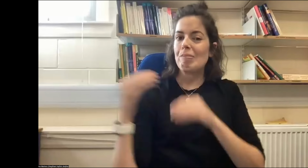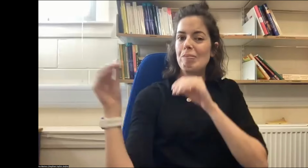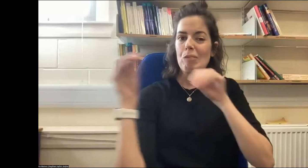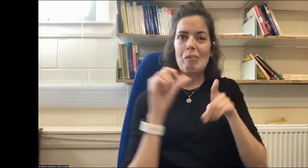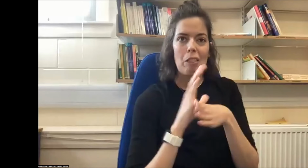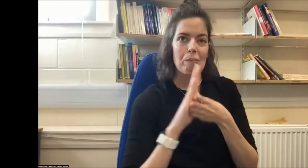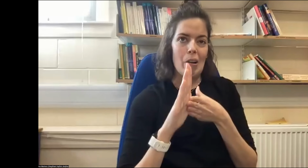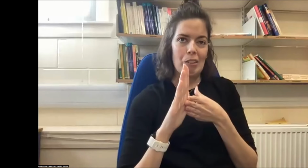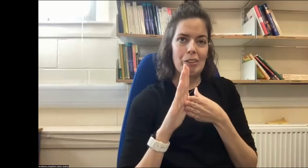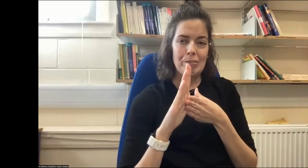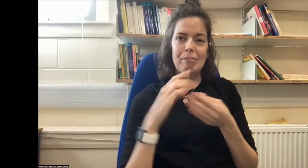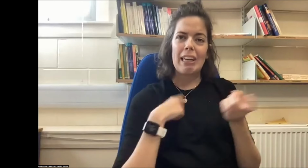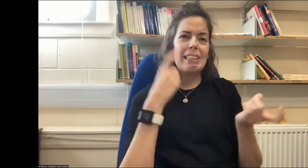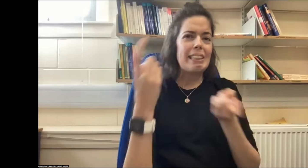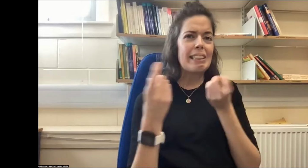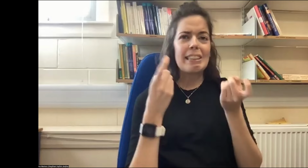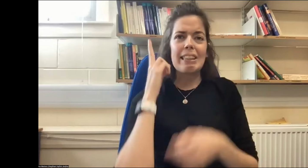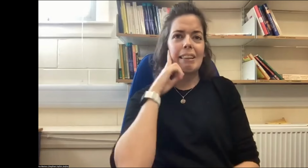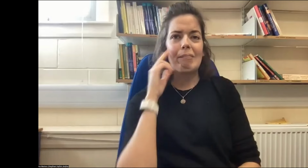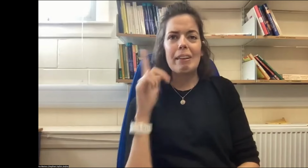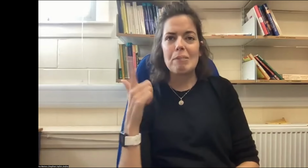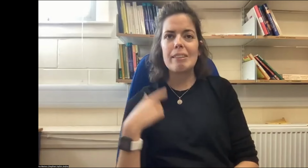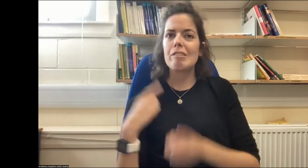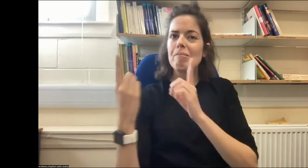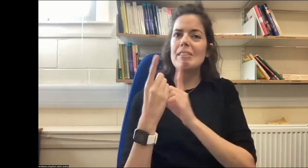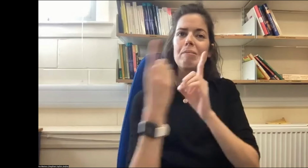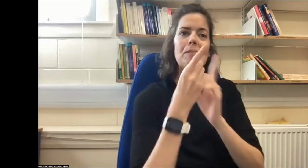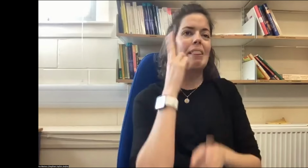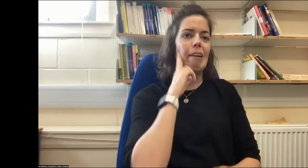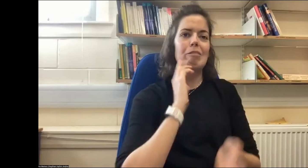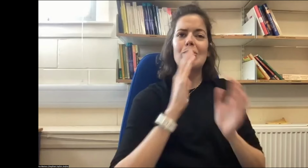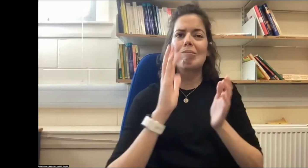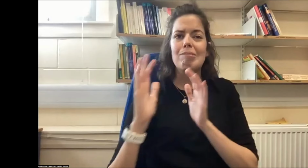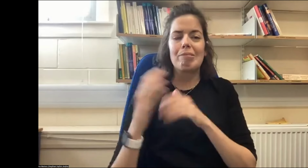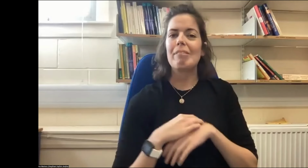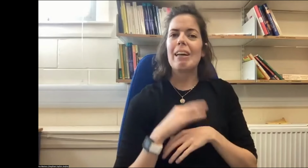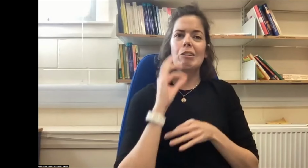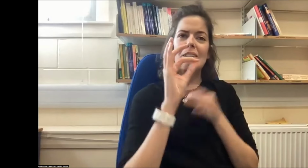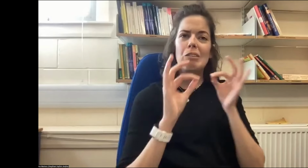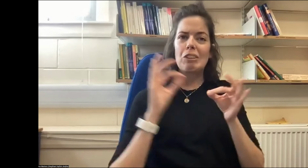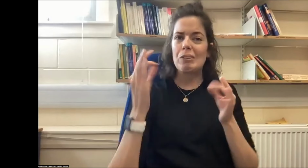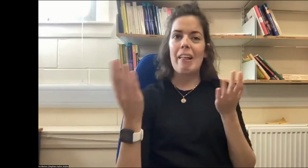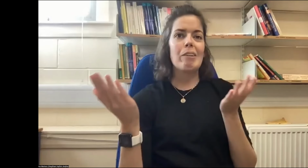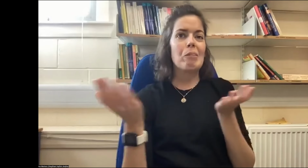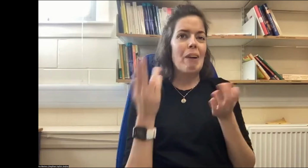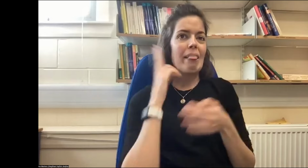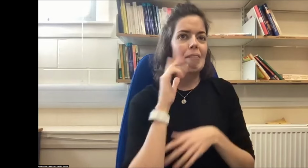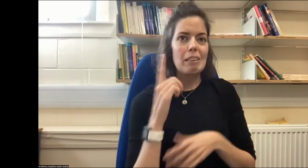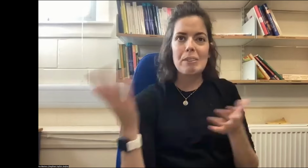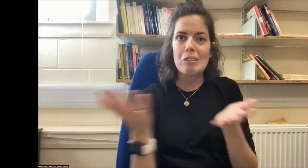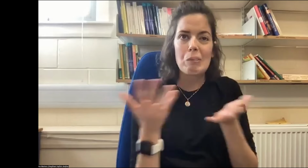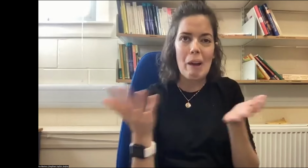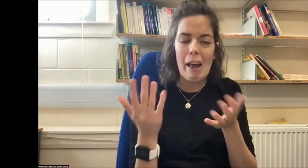And really, it's been my life's mission as well to search for deaf lesbians. Since I've moved to Edinburgh, I've asked